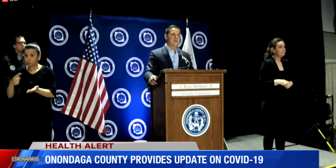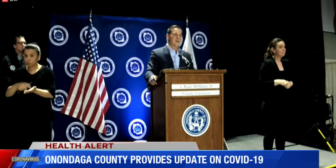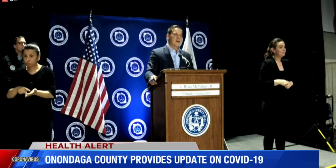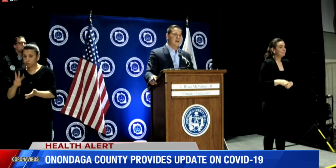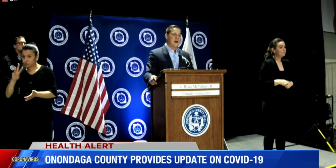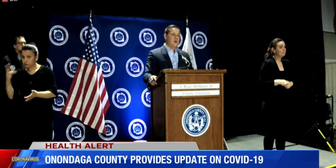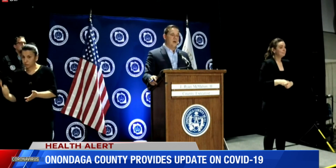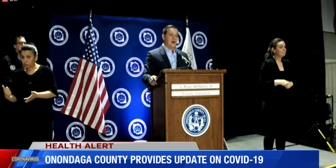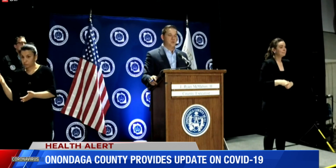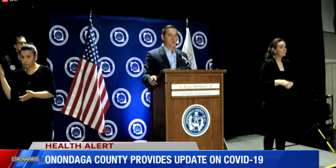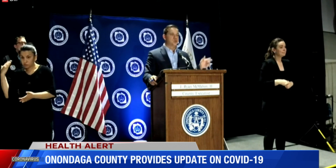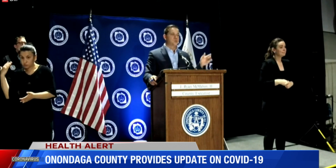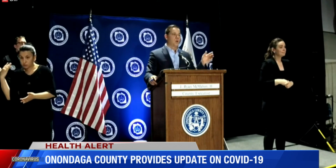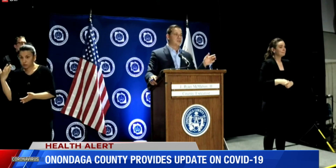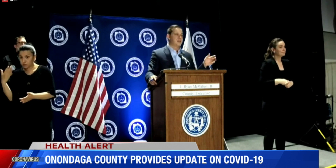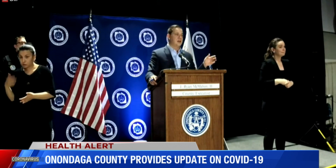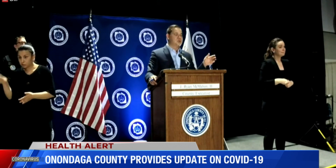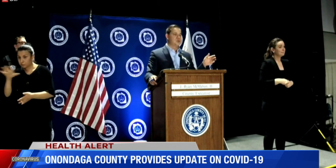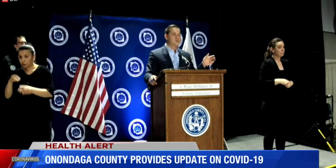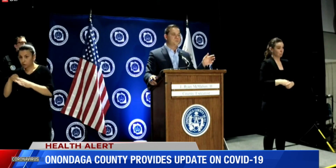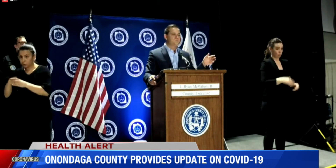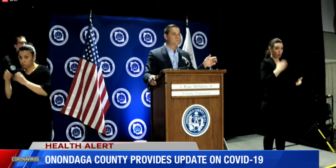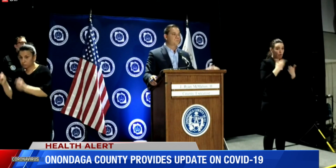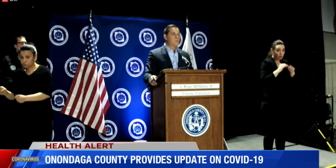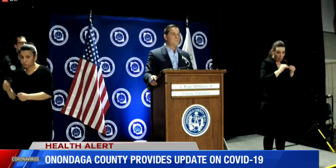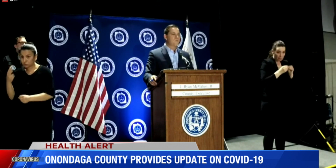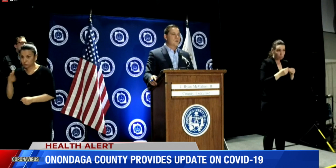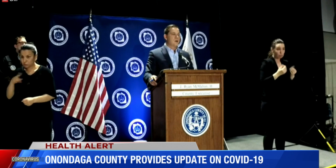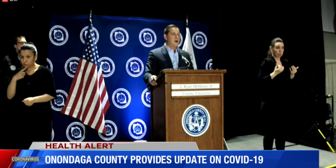this. And now I always use sports analogies.